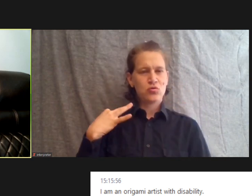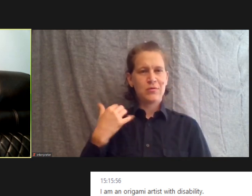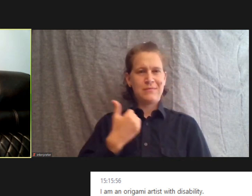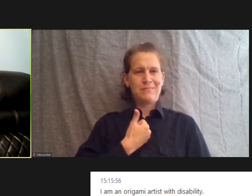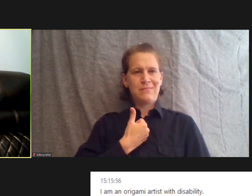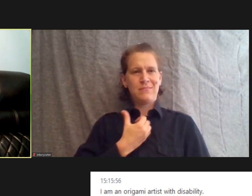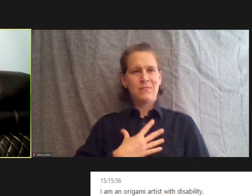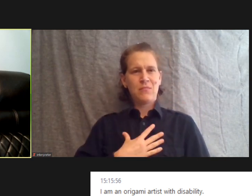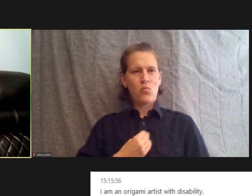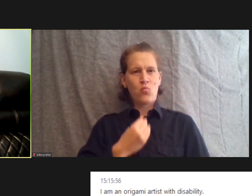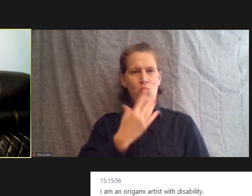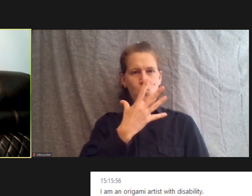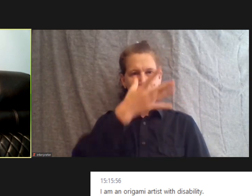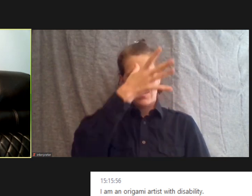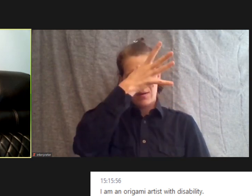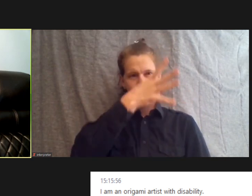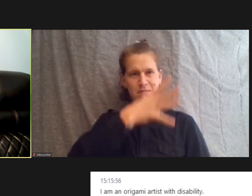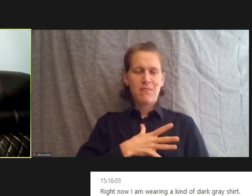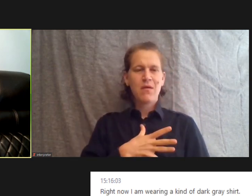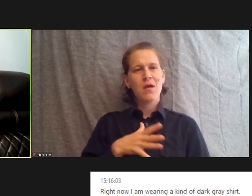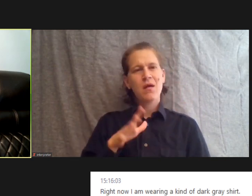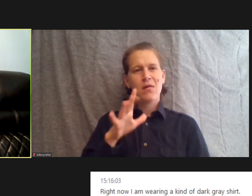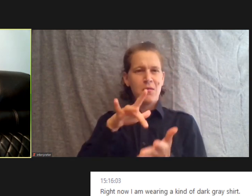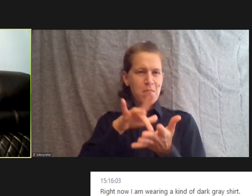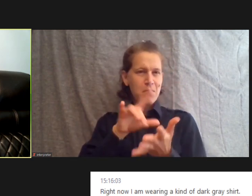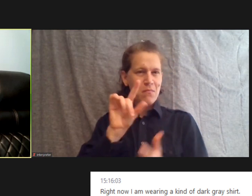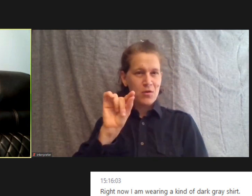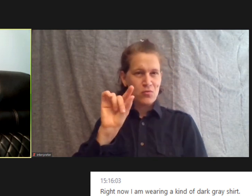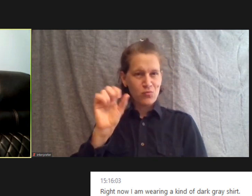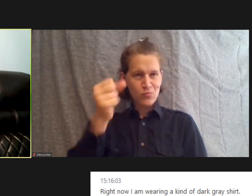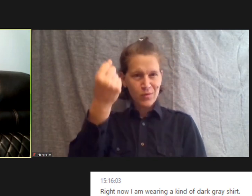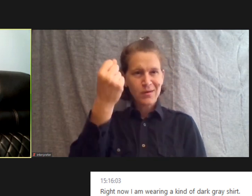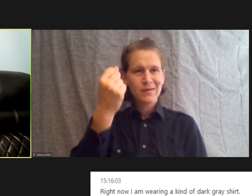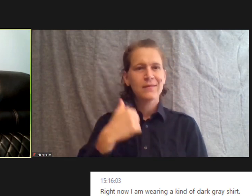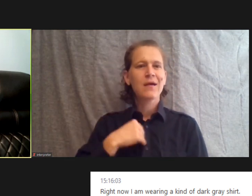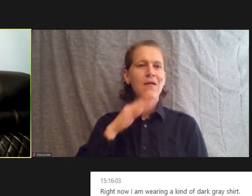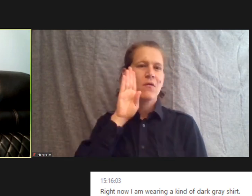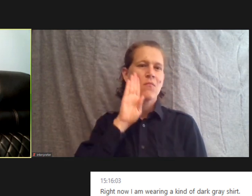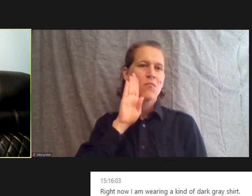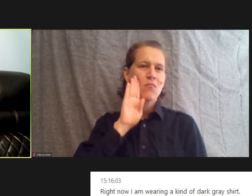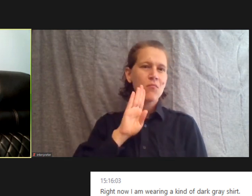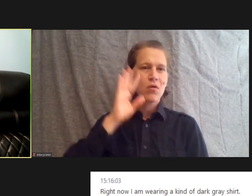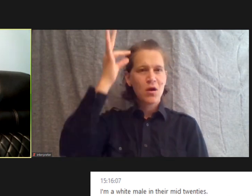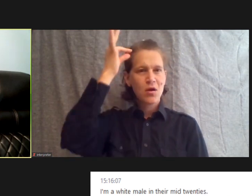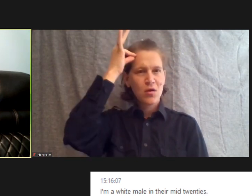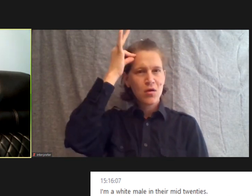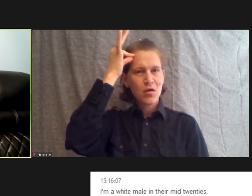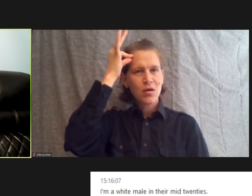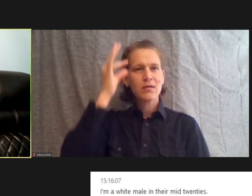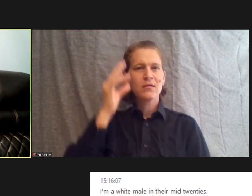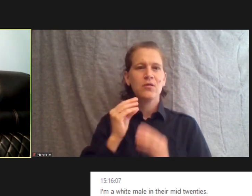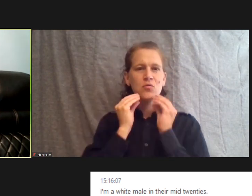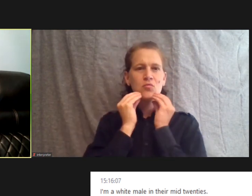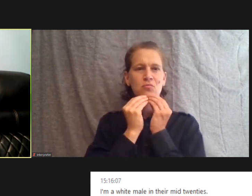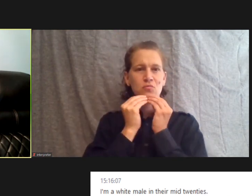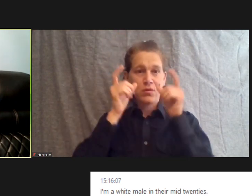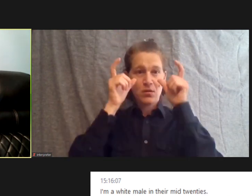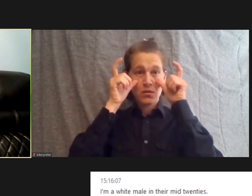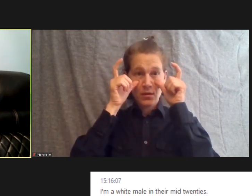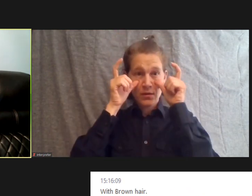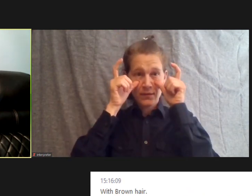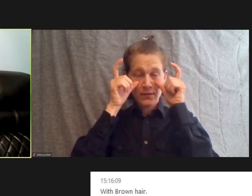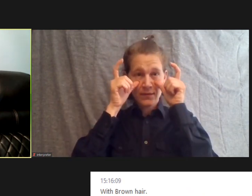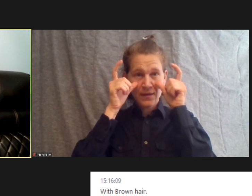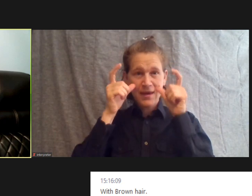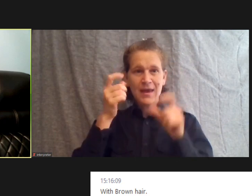their mid-20s with brown hair, a goatee, and glasses. And in my hand, I am holding an